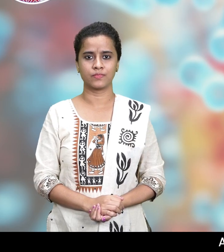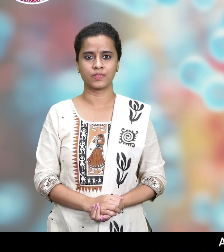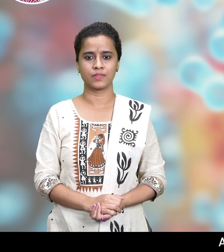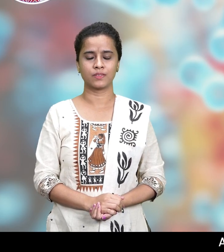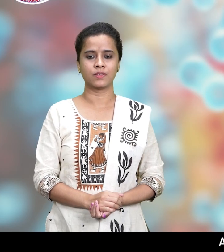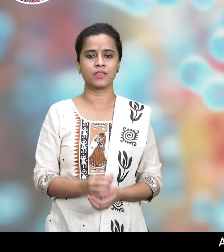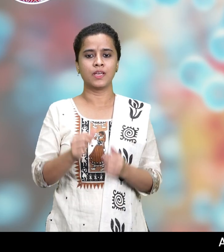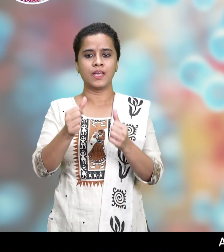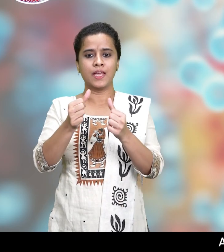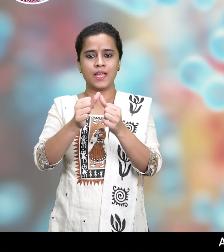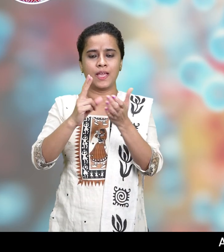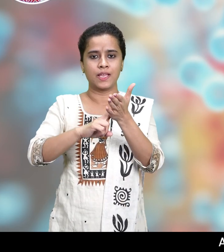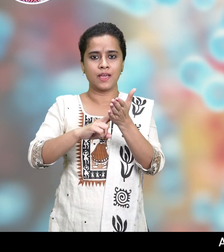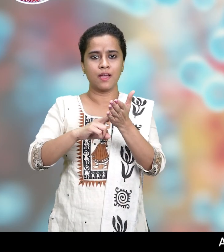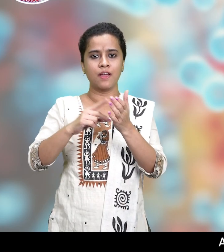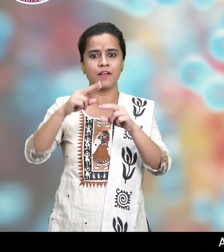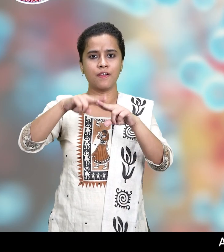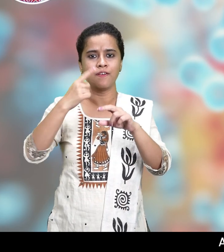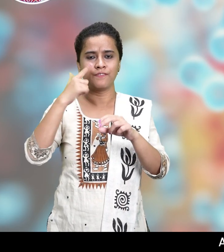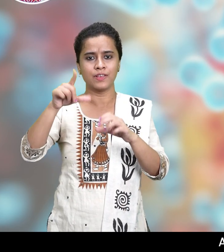Anopheles and Aedes